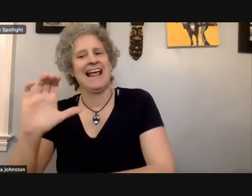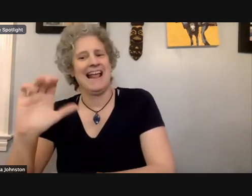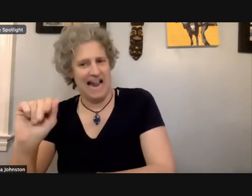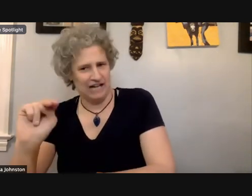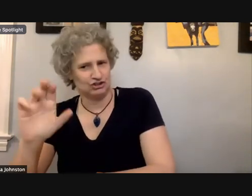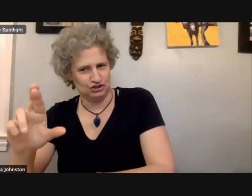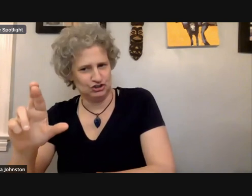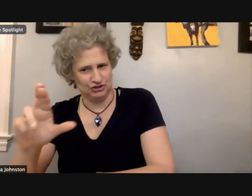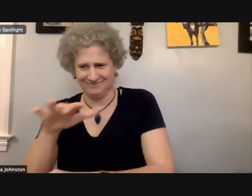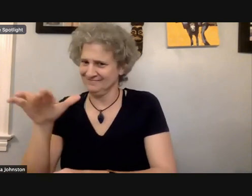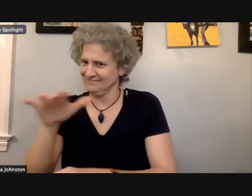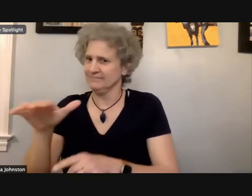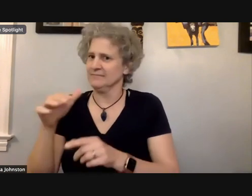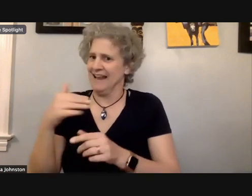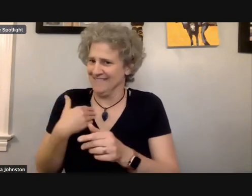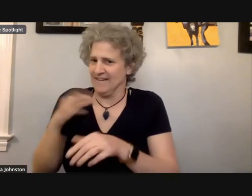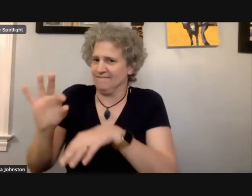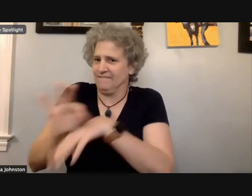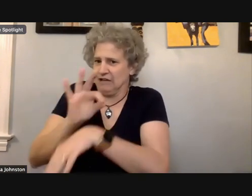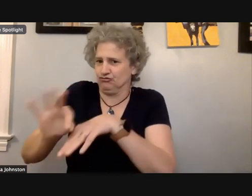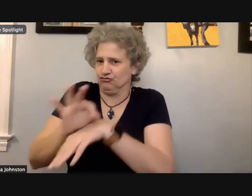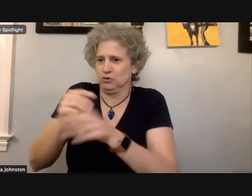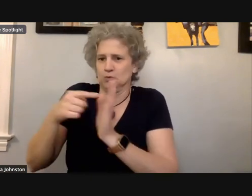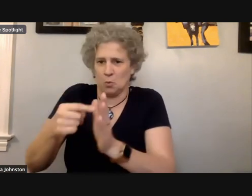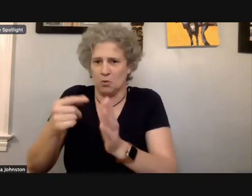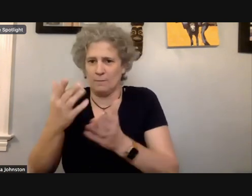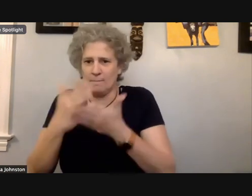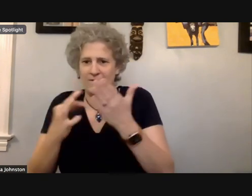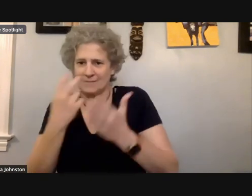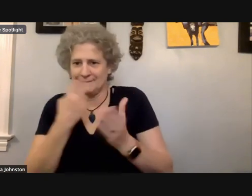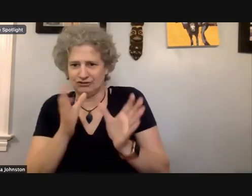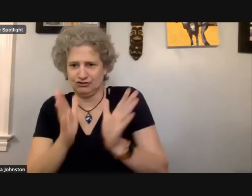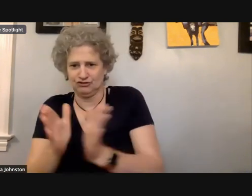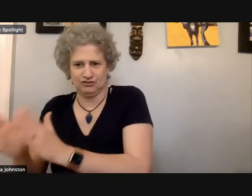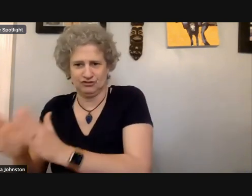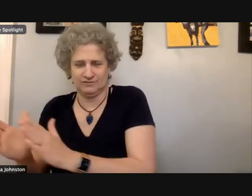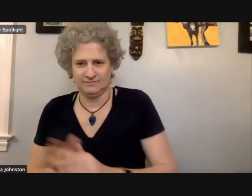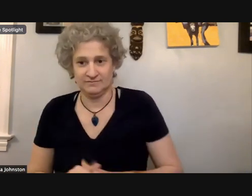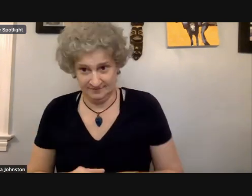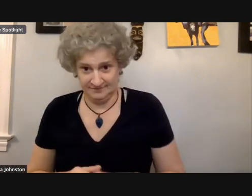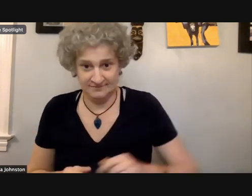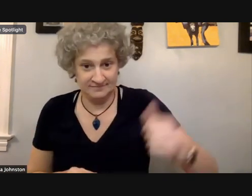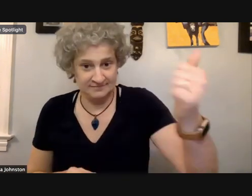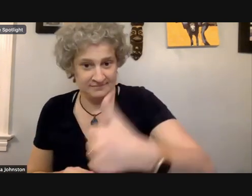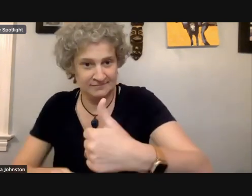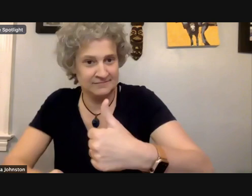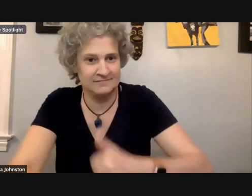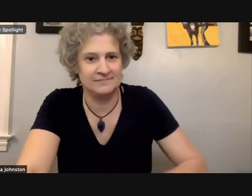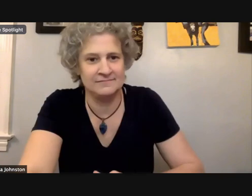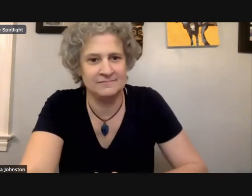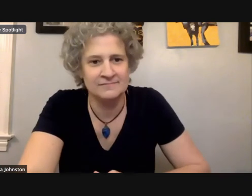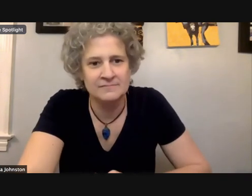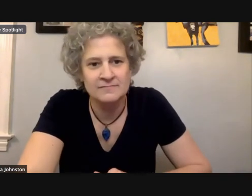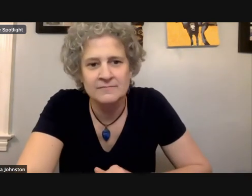You don't have a verb. You have cancer versus what cancer does to the body, okay?